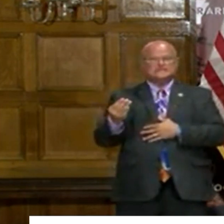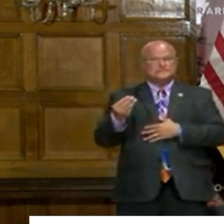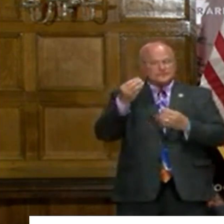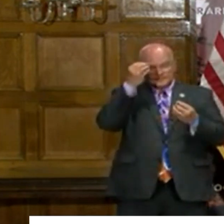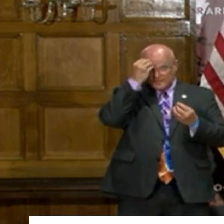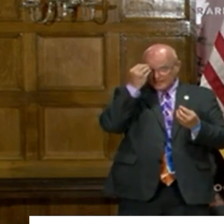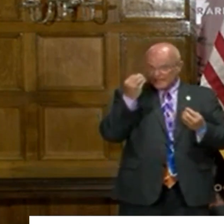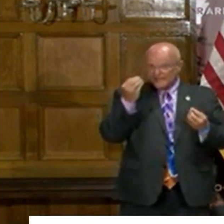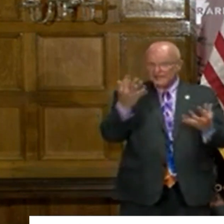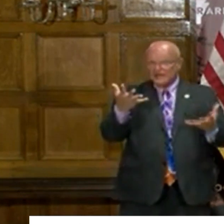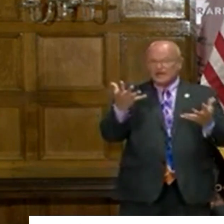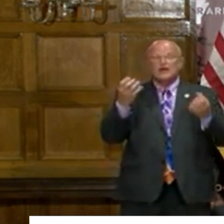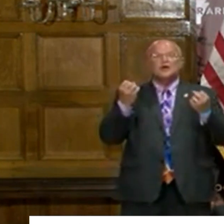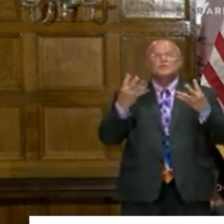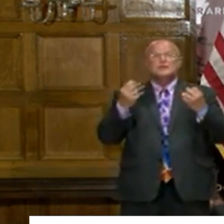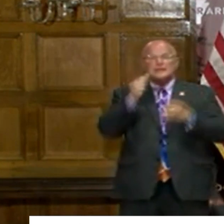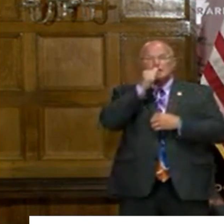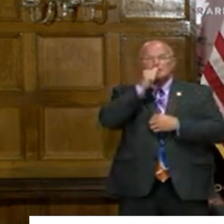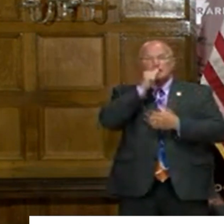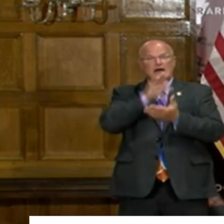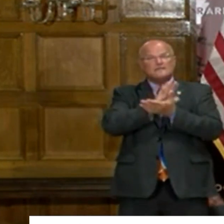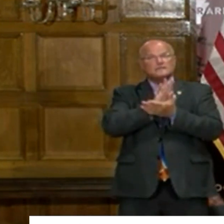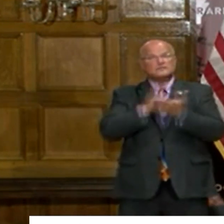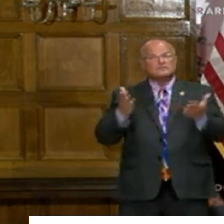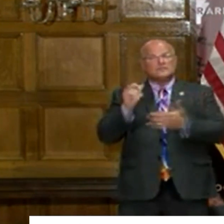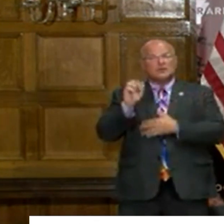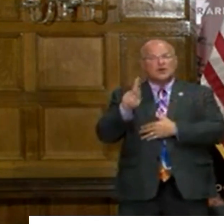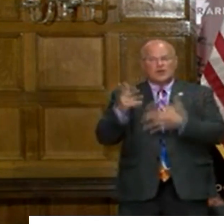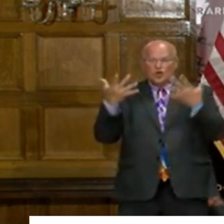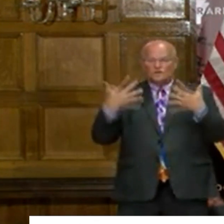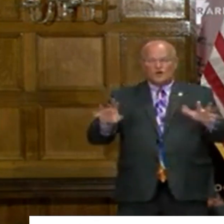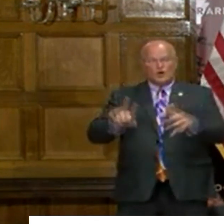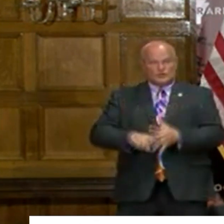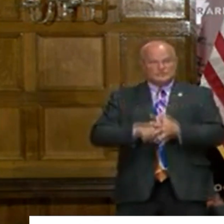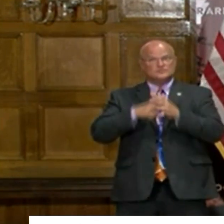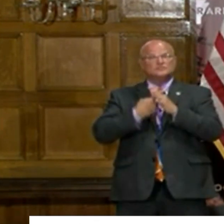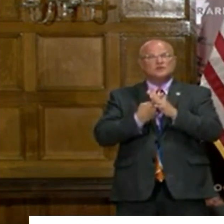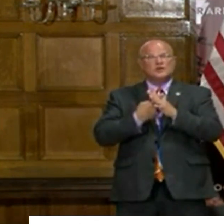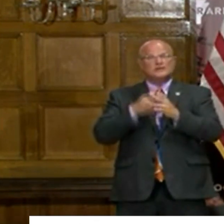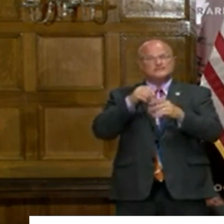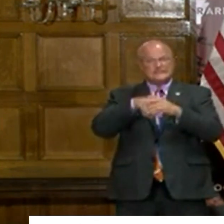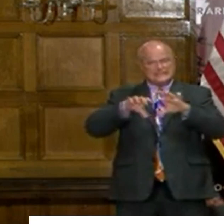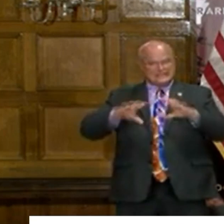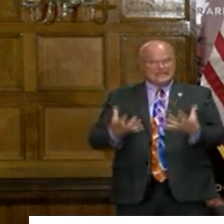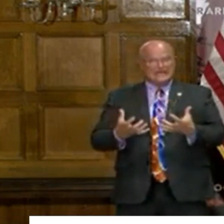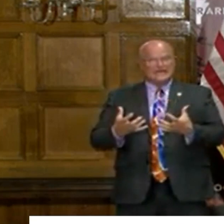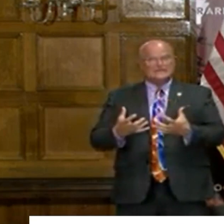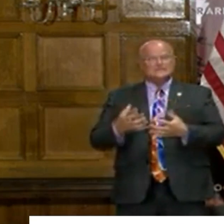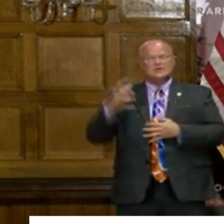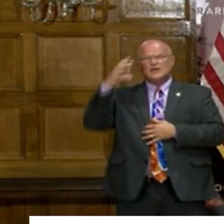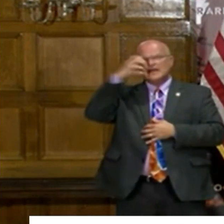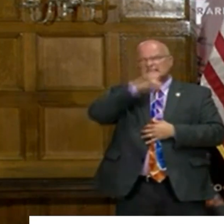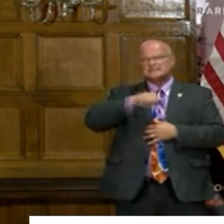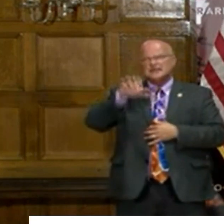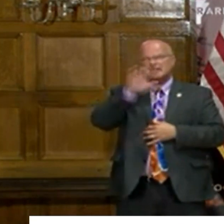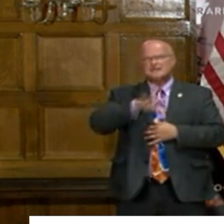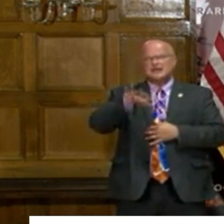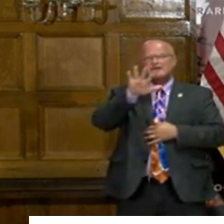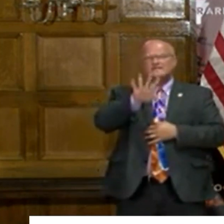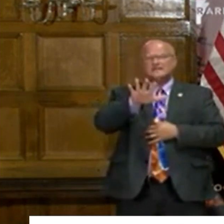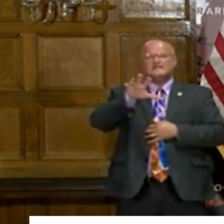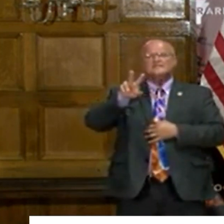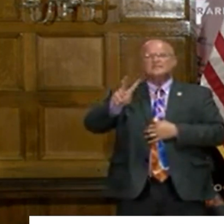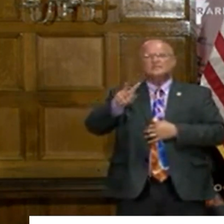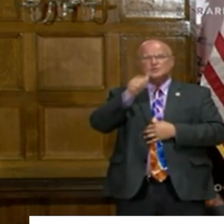note that many of the private schools in Arkansas have already started. And so we estimate that there's 52